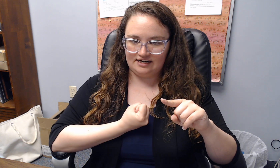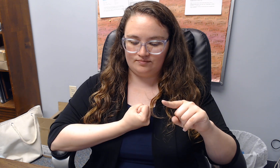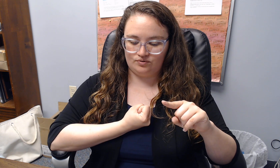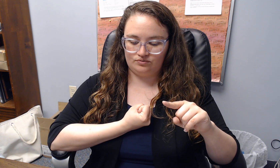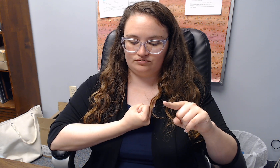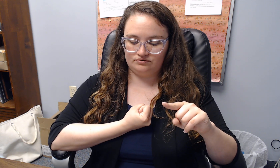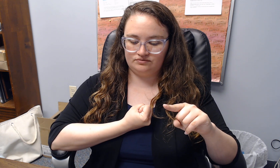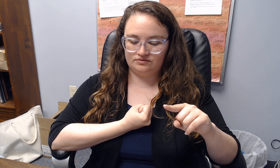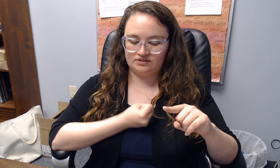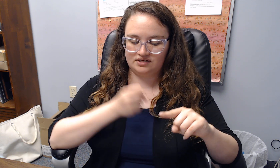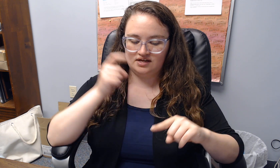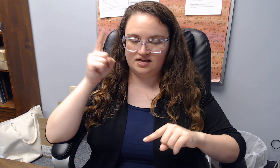uncontainable,